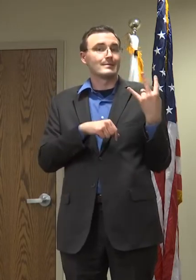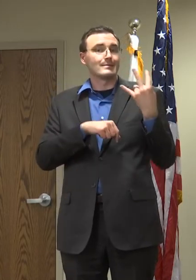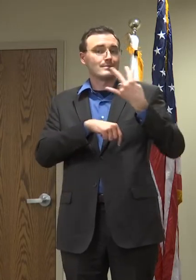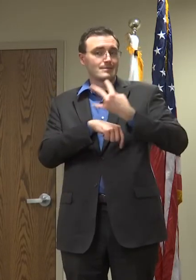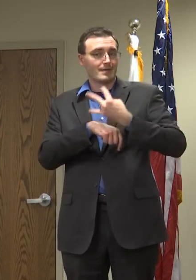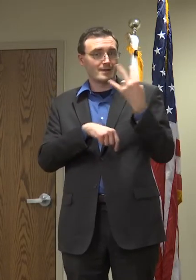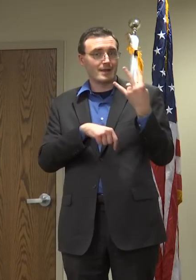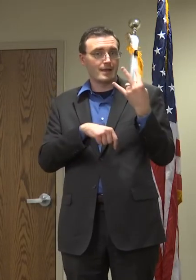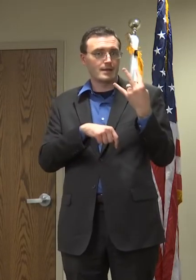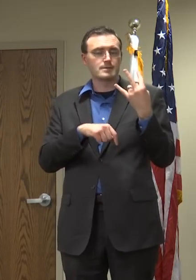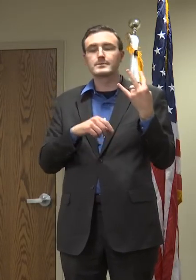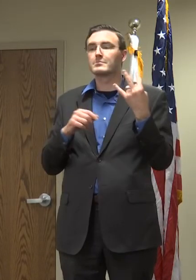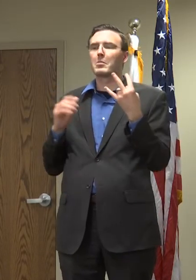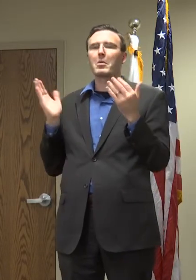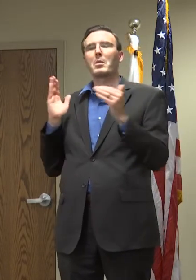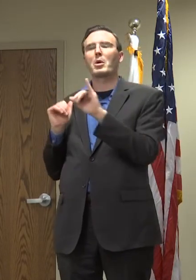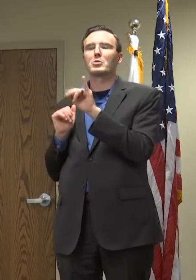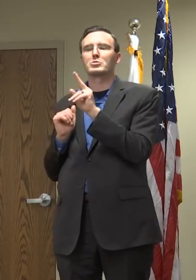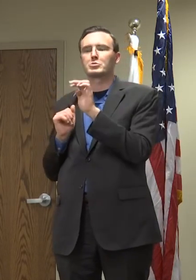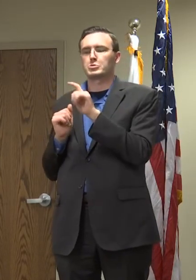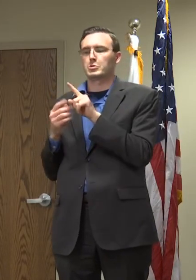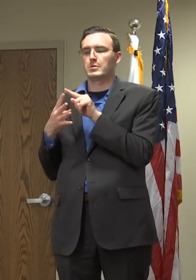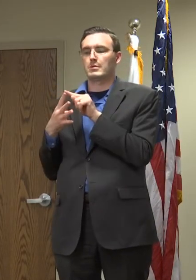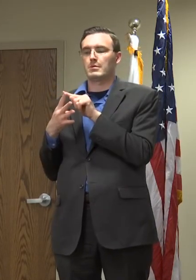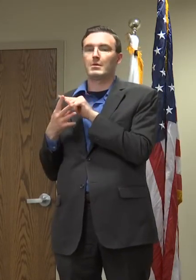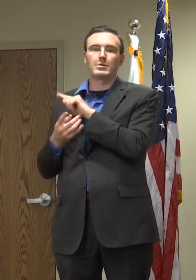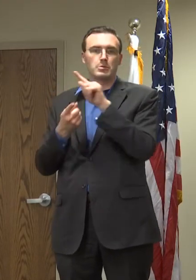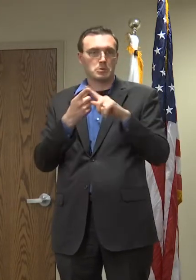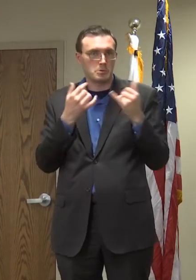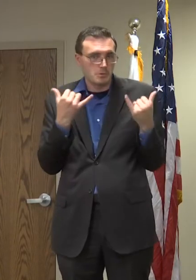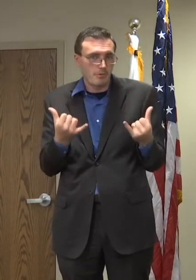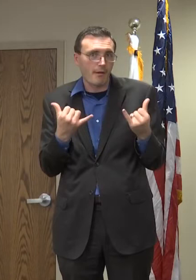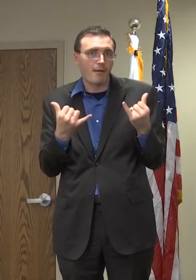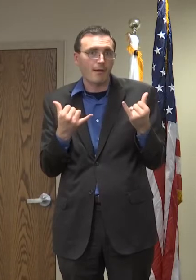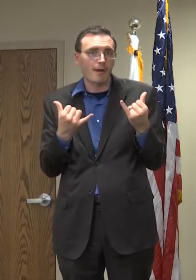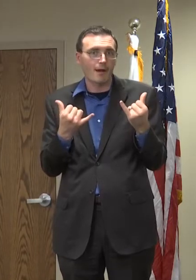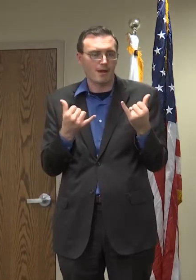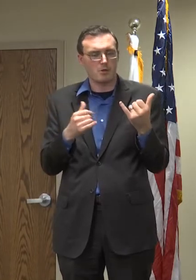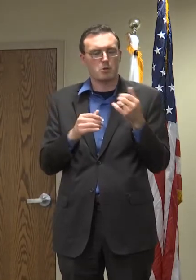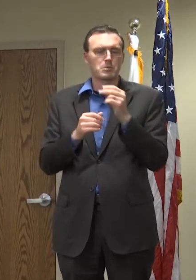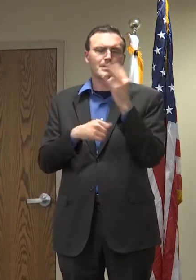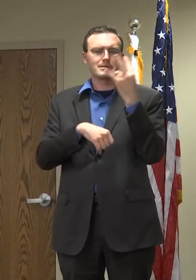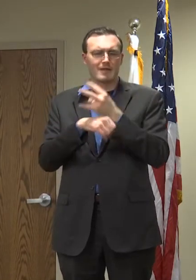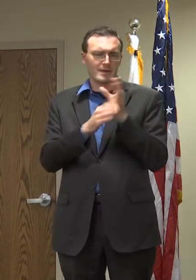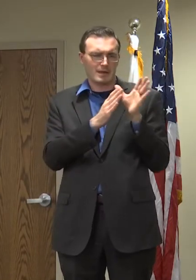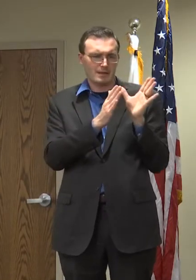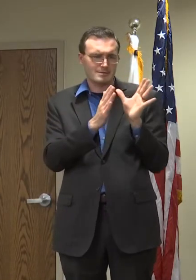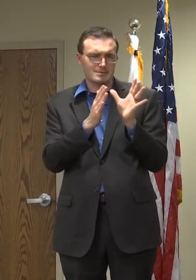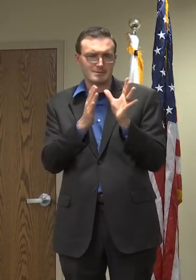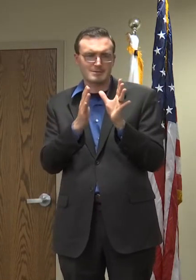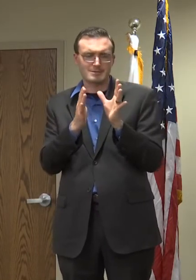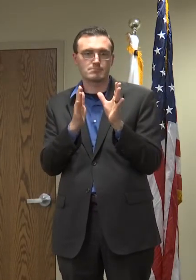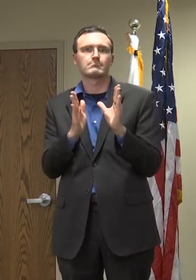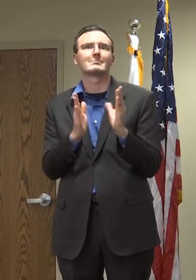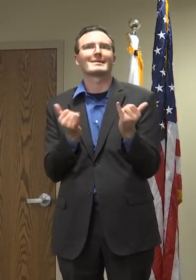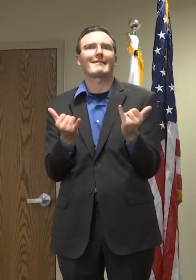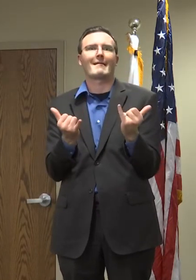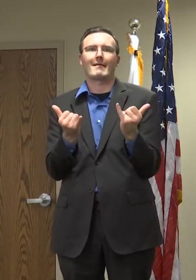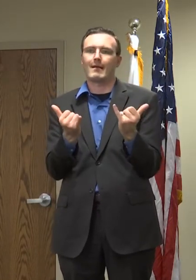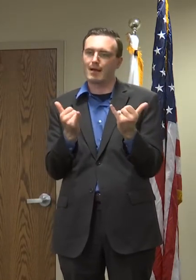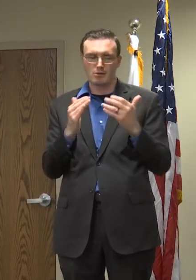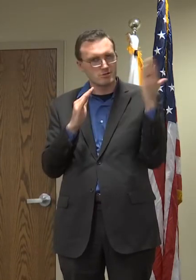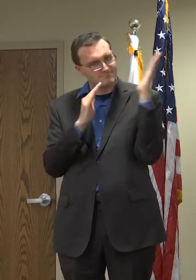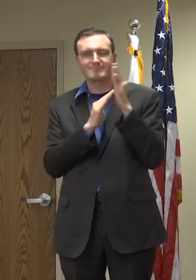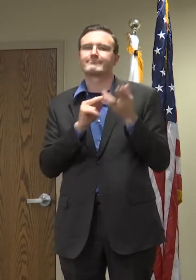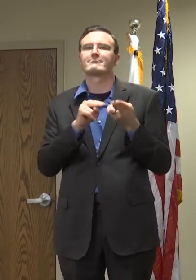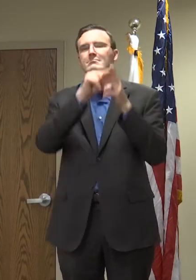seen since the beginning of June. I think I'm confident, and I can speak for everyone in our region, everyone in the city